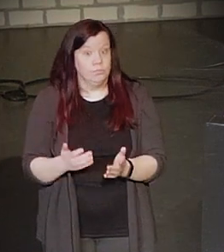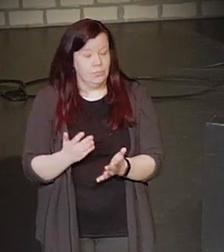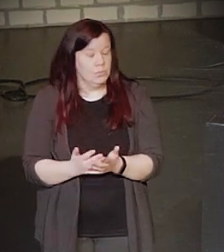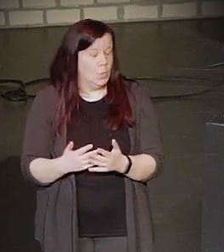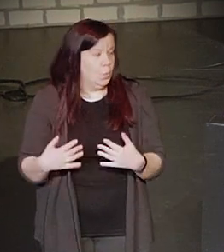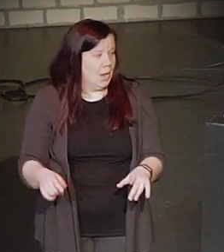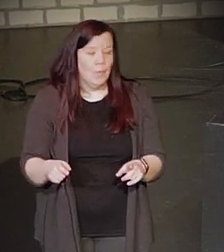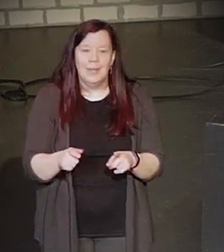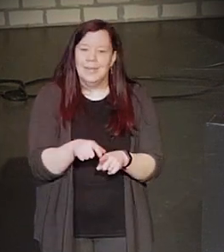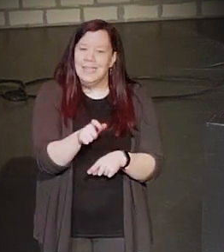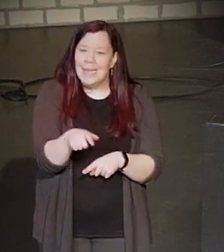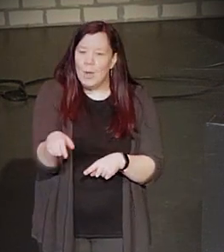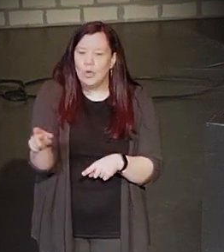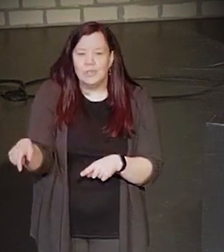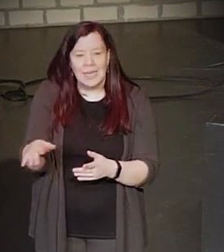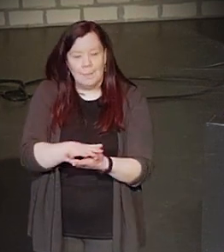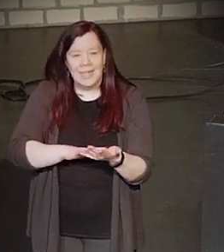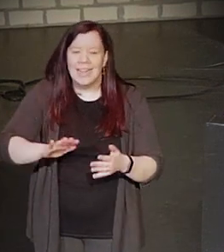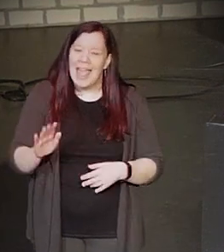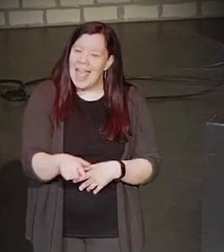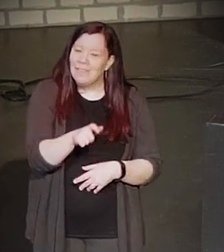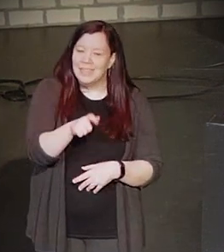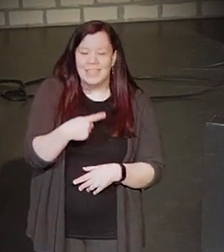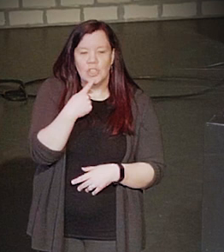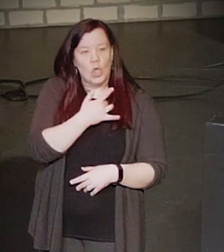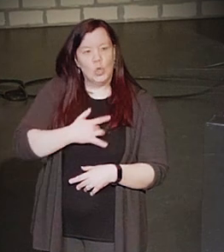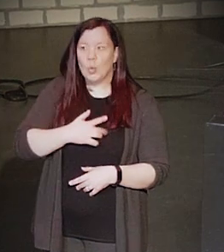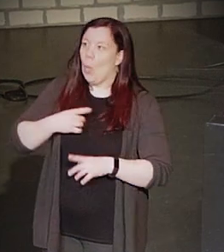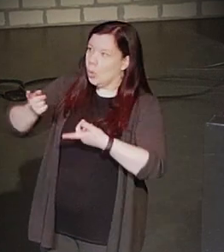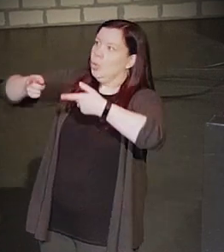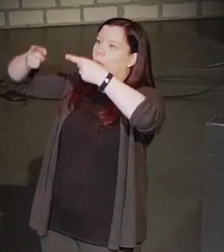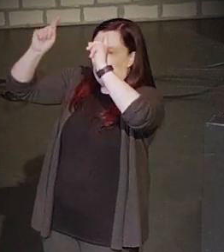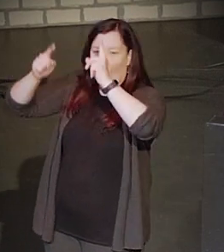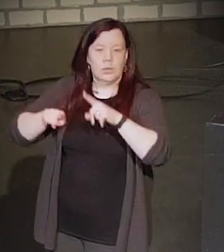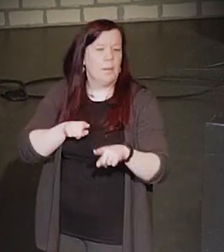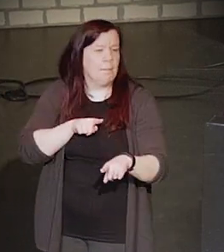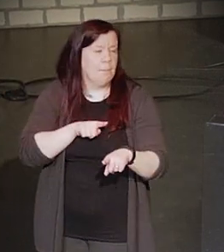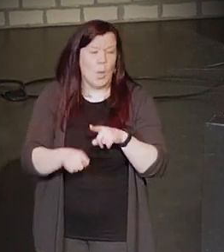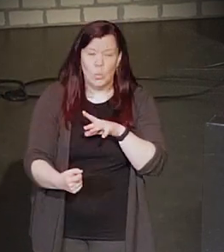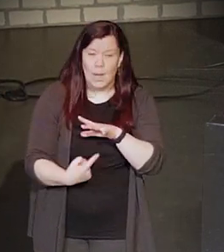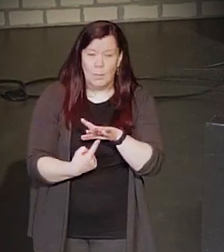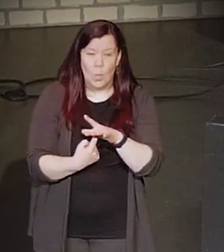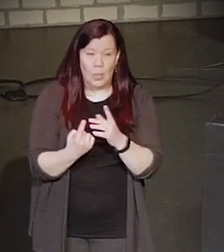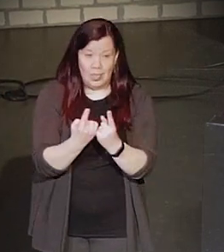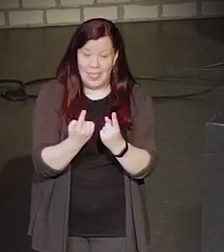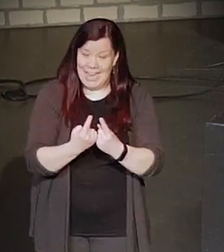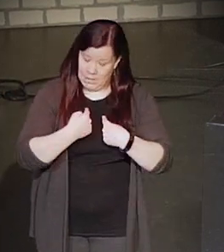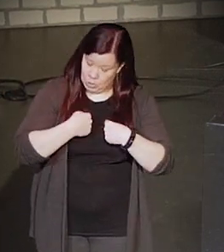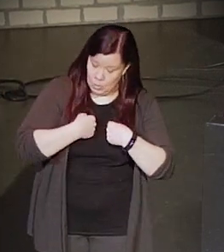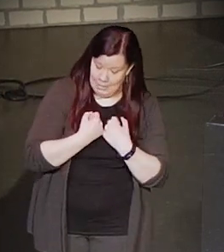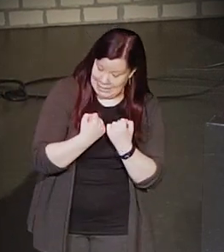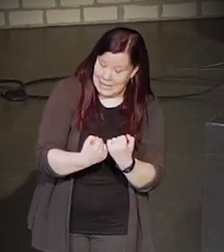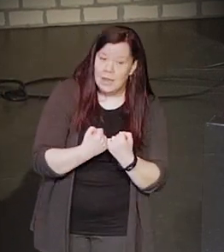was a democracy in which every citizen swore to the gods that the most important thing to each of